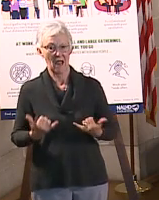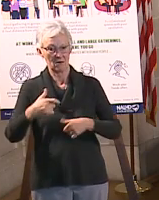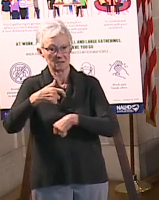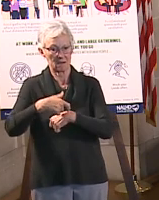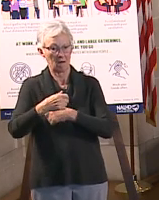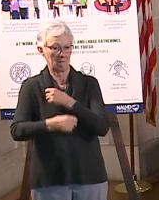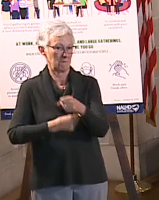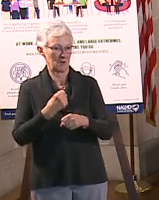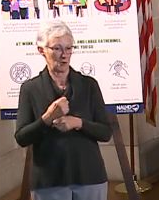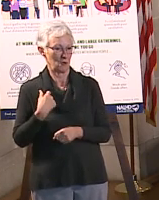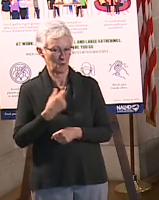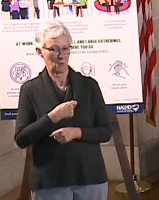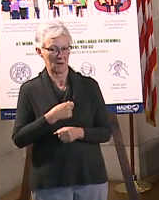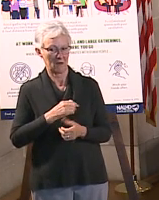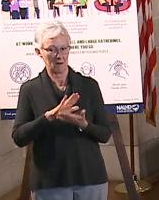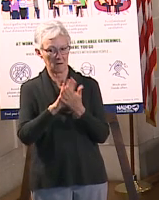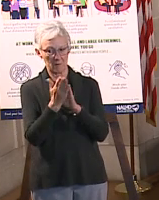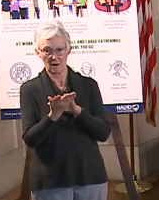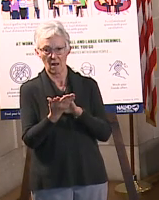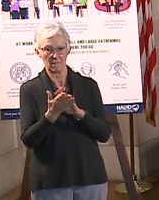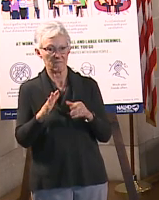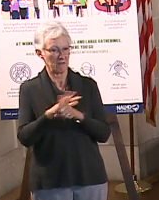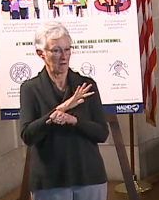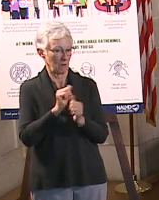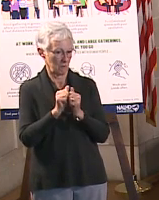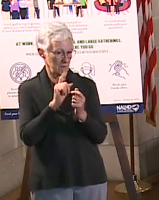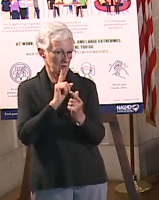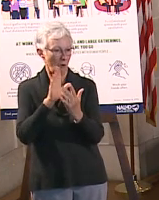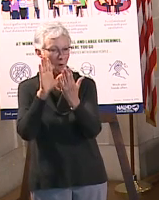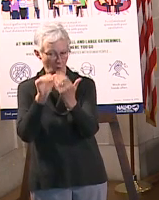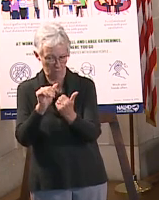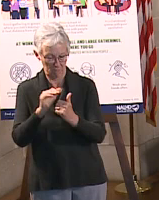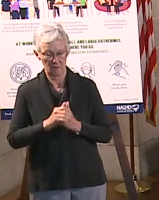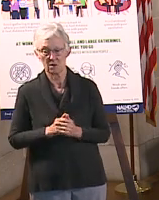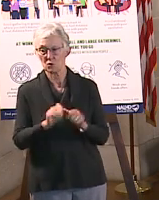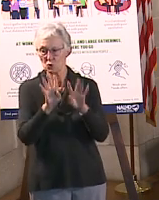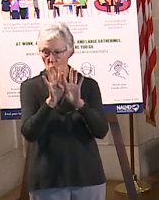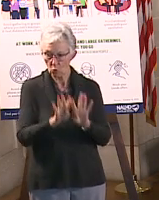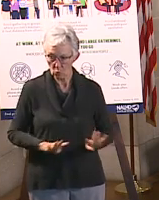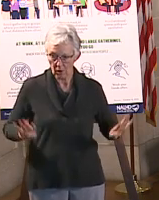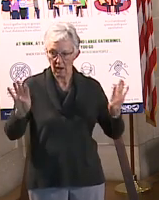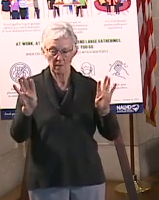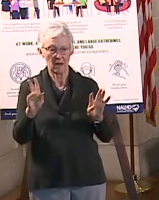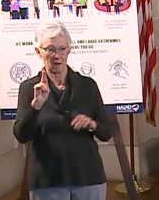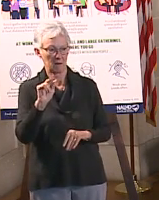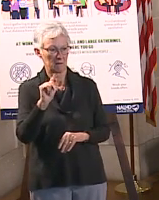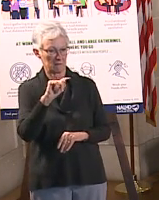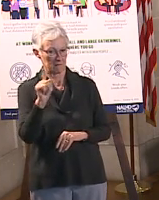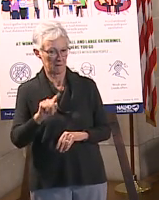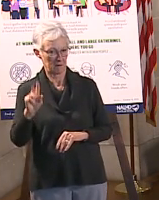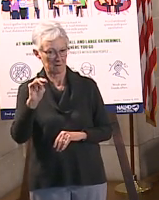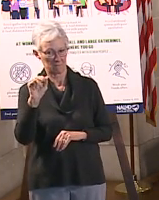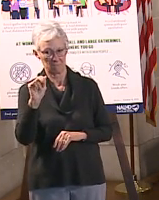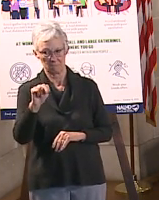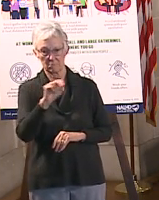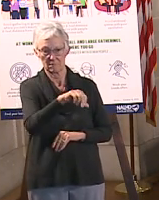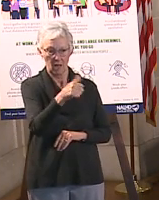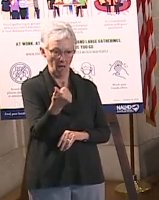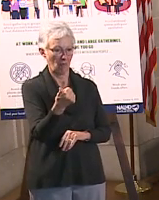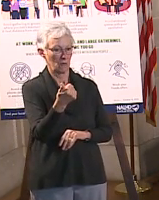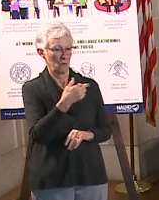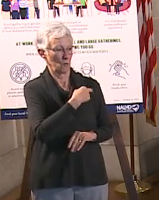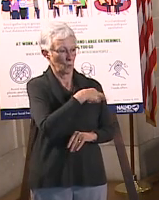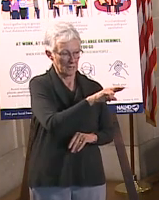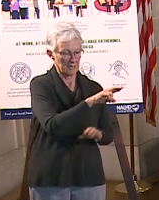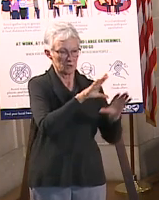hope, and Rabbi Katzman and all of our religious leaders in our synagogues, churches, and other places of worship have been